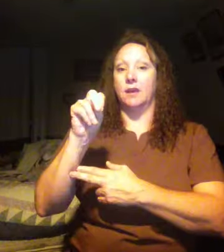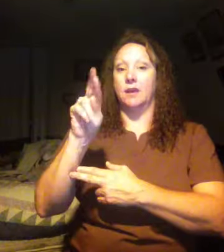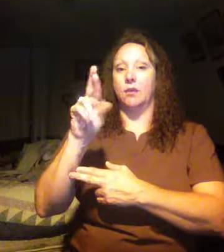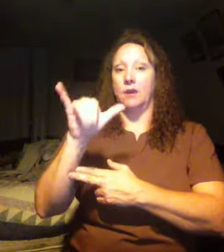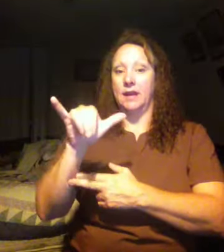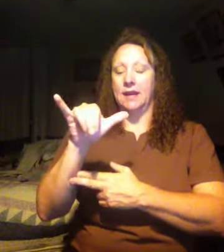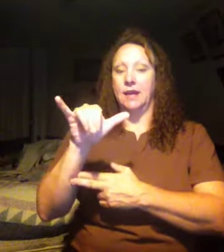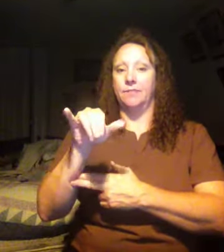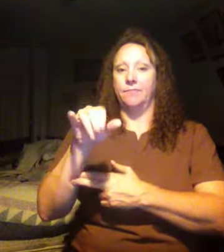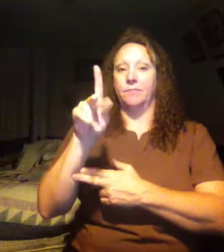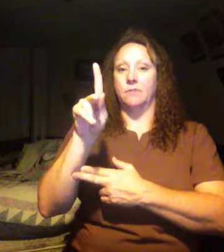sent Henry Knox